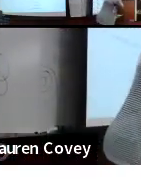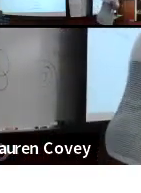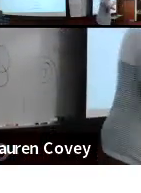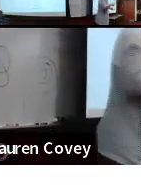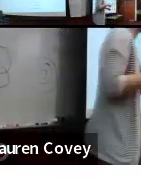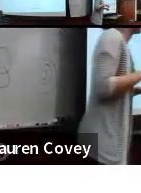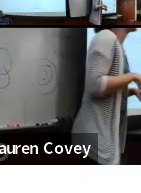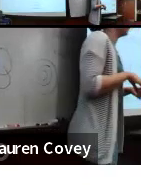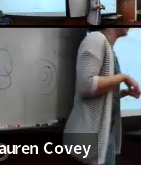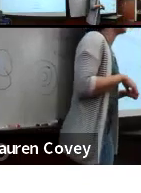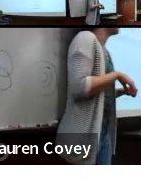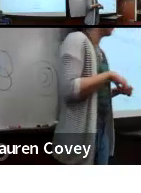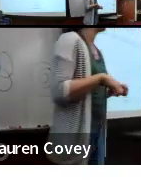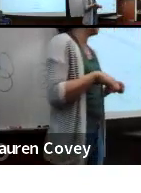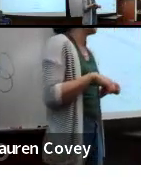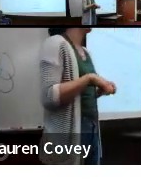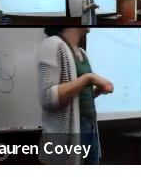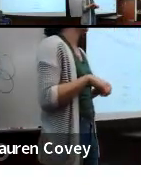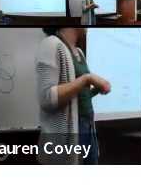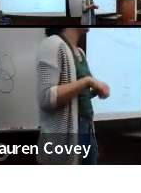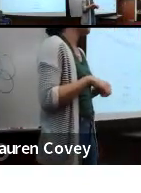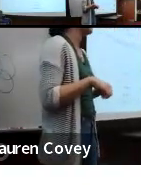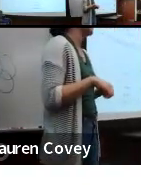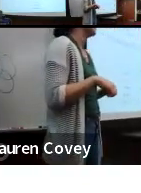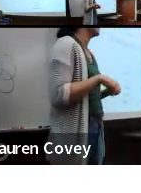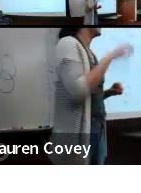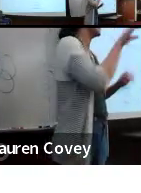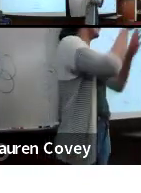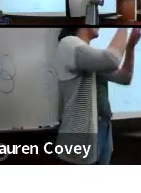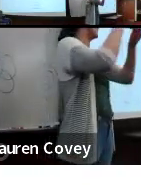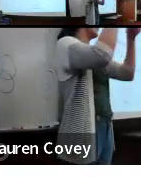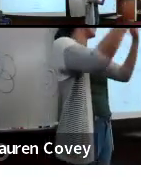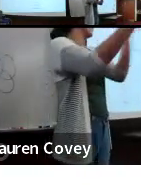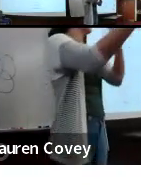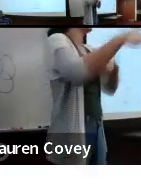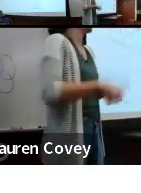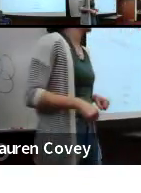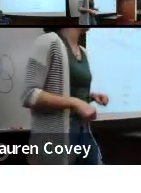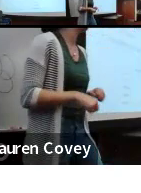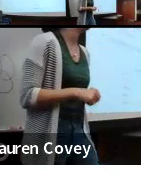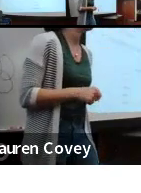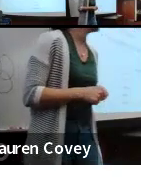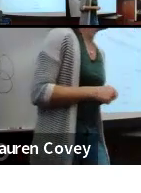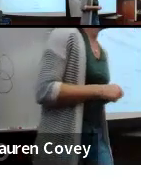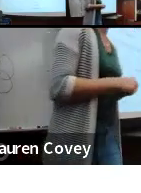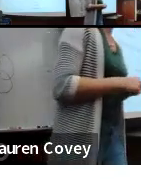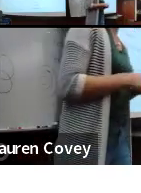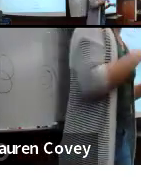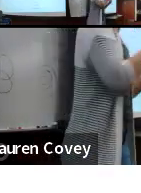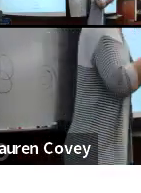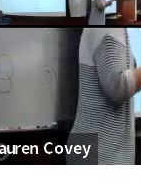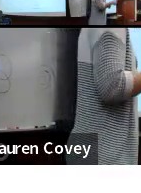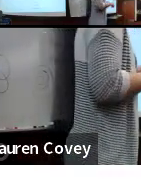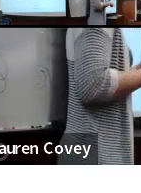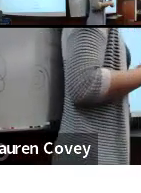maintained was when there was no other entity introduced in between the two mentions, and reintroduced is when there was nothing else. Yeah. Anything.